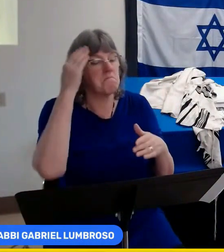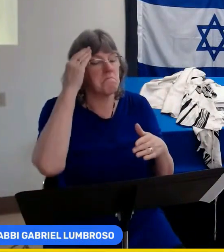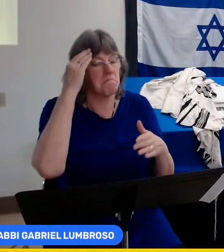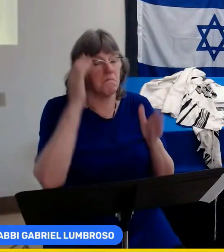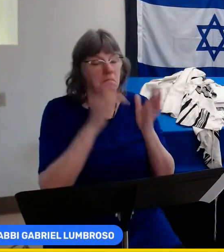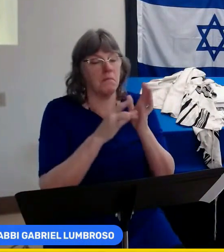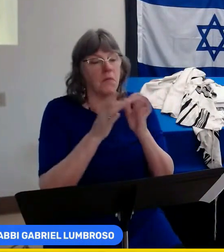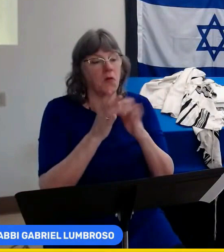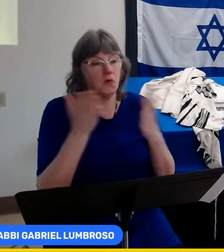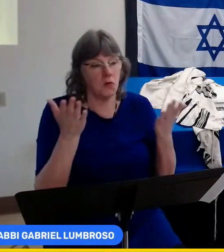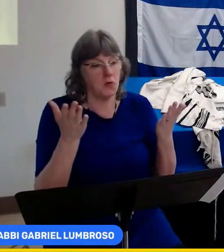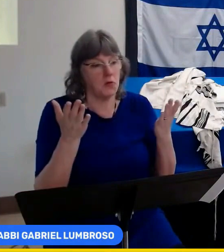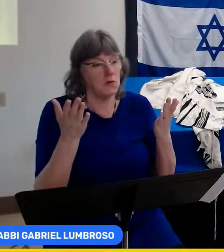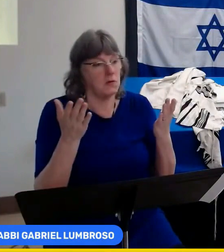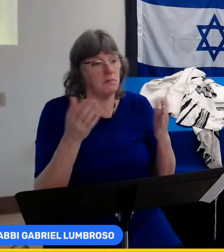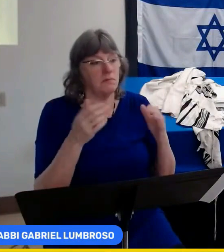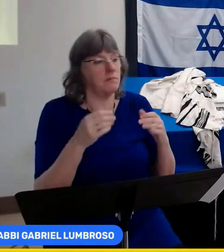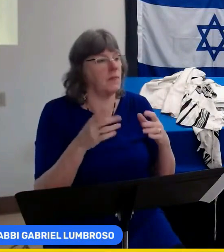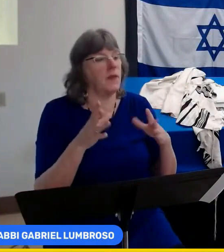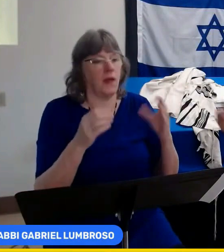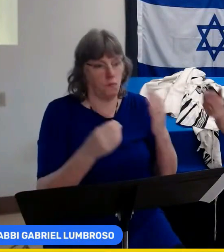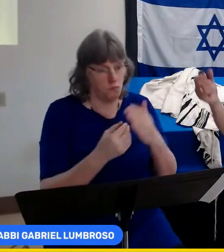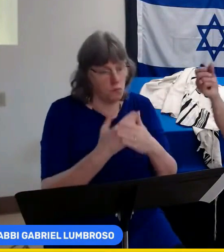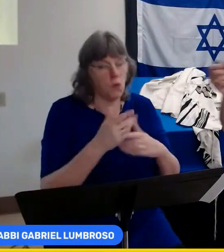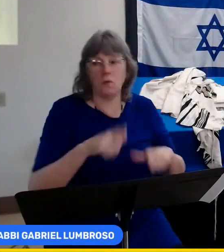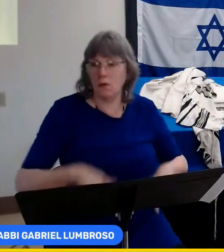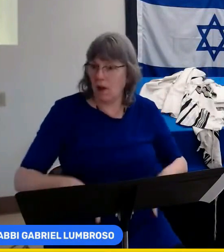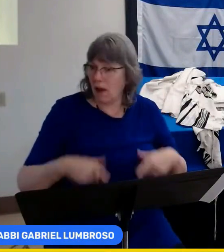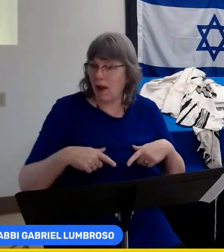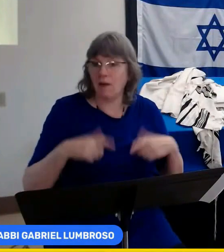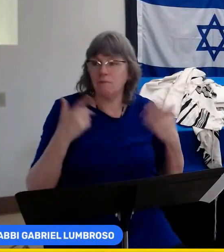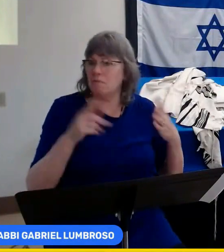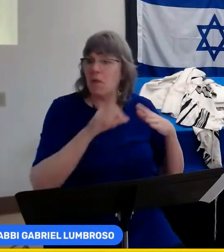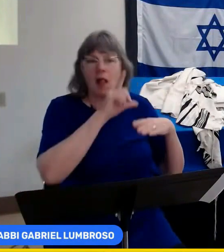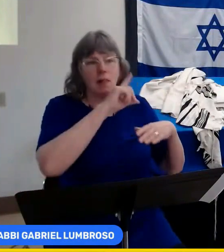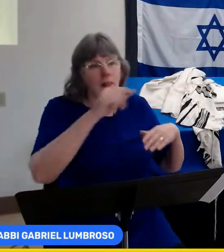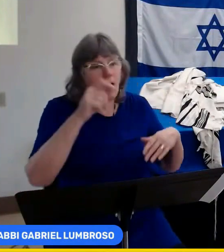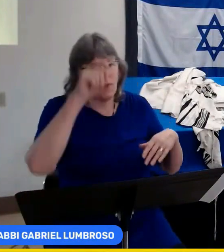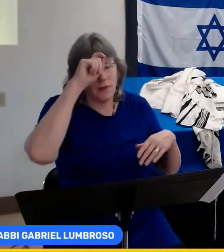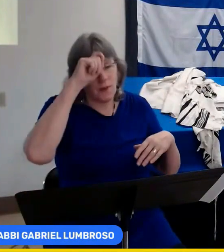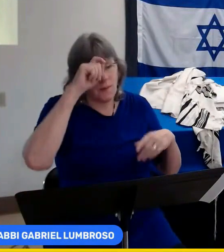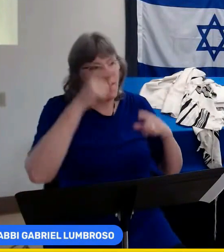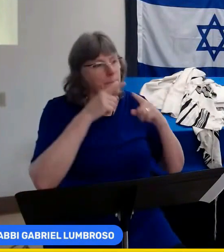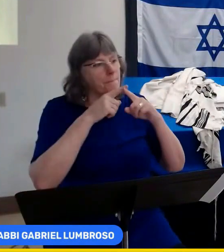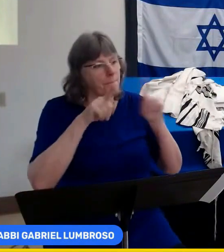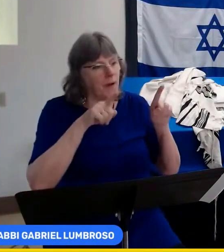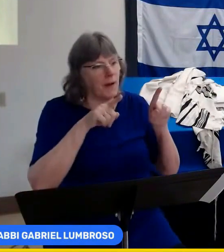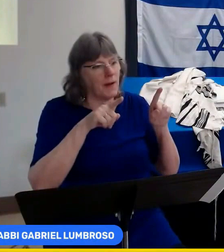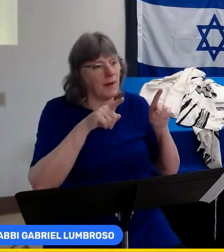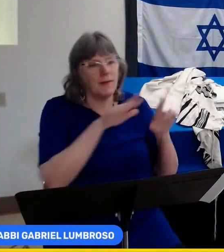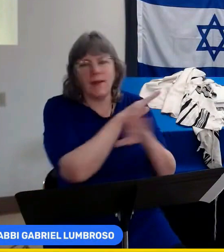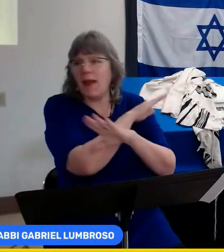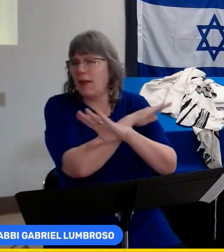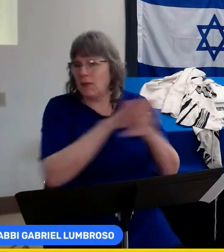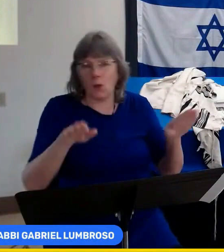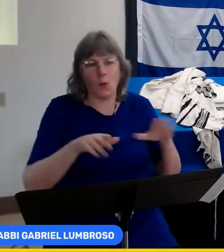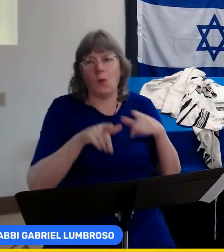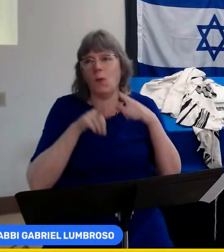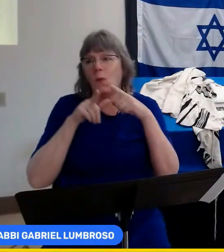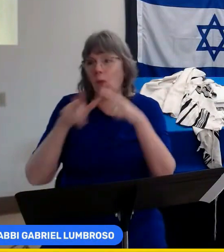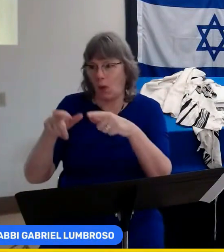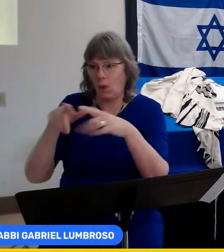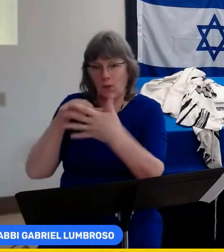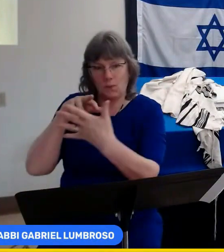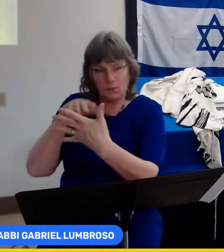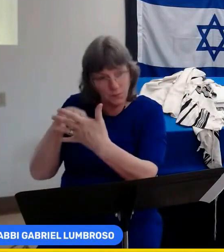even immersed it into a new life, they left Egypt, but they do not go to Mount Horeb. They